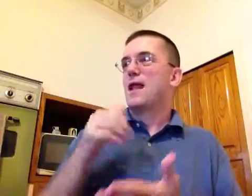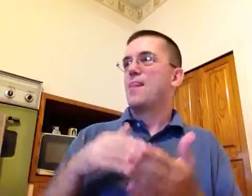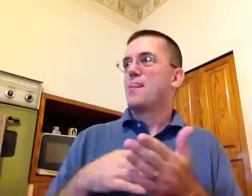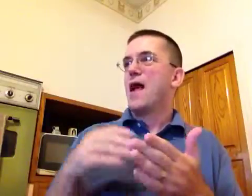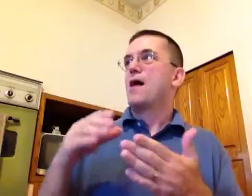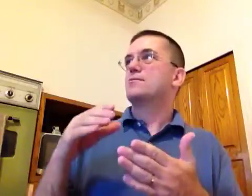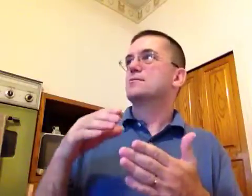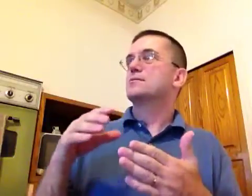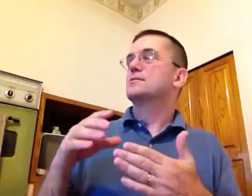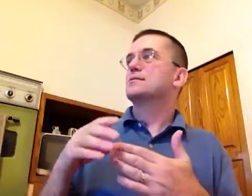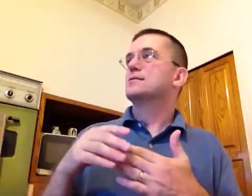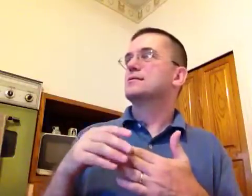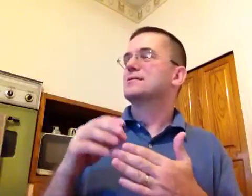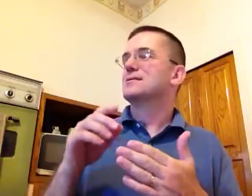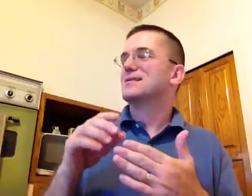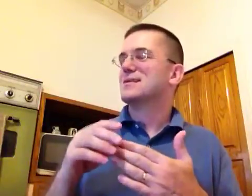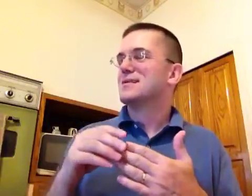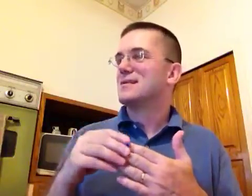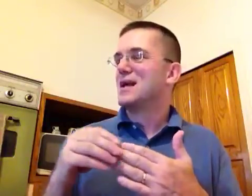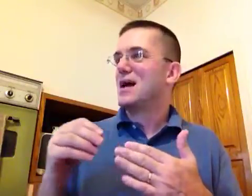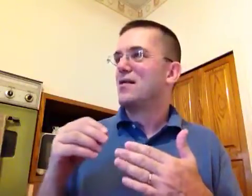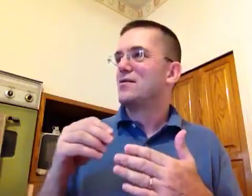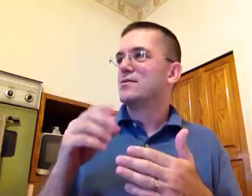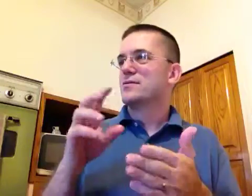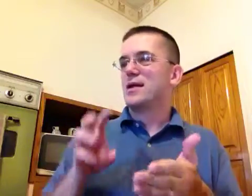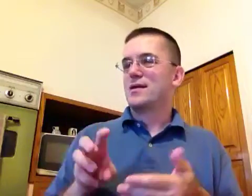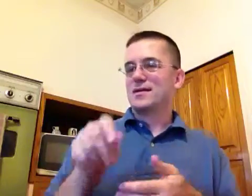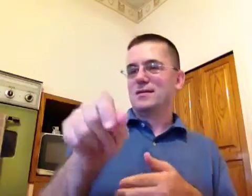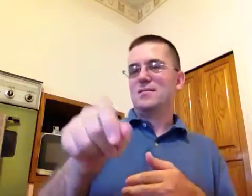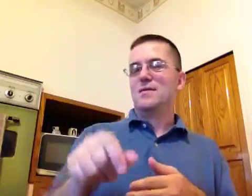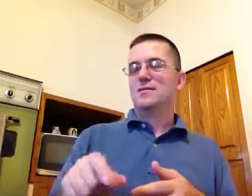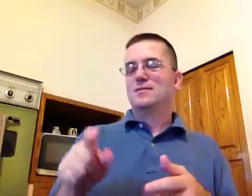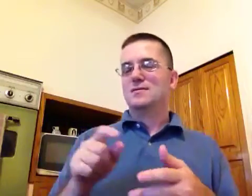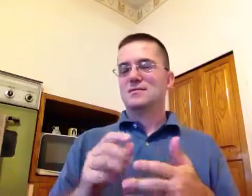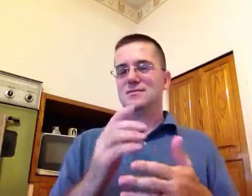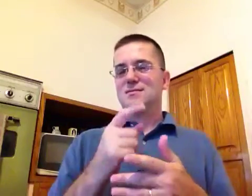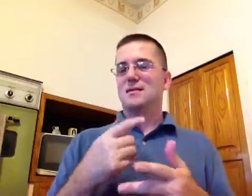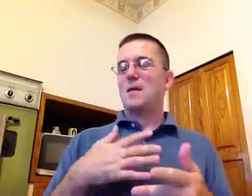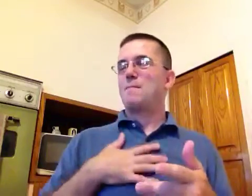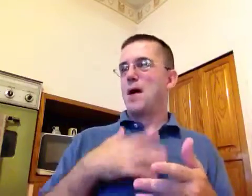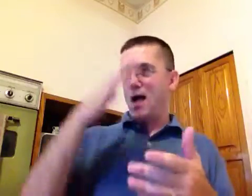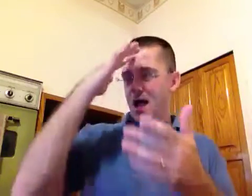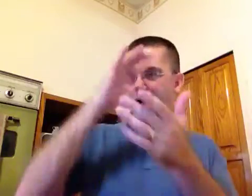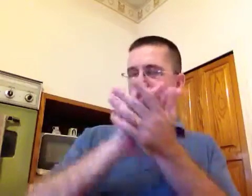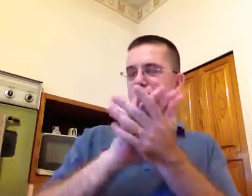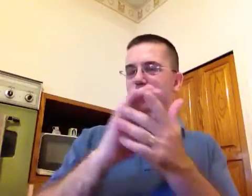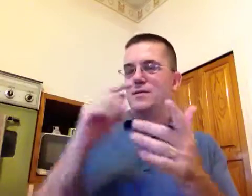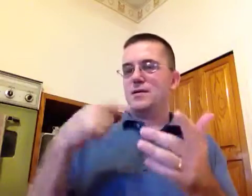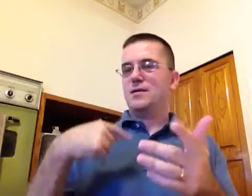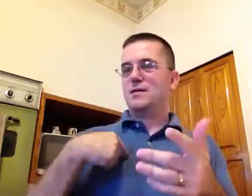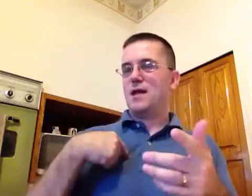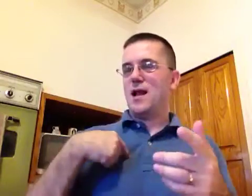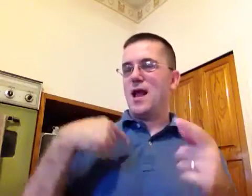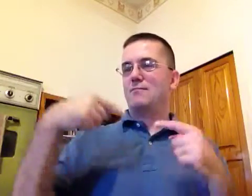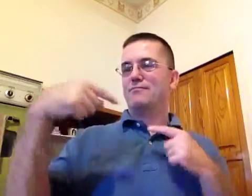our 3 to 6 months expenses. My husband and I are at odds because he doesn't want to use it to pay off my school note just in case